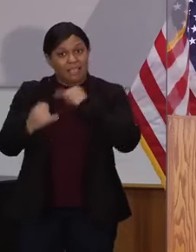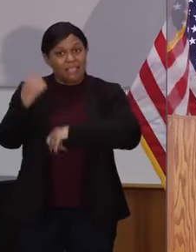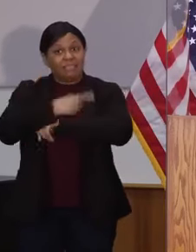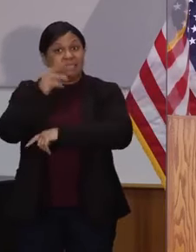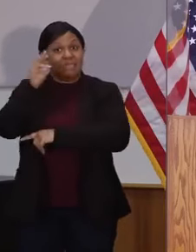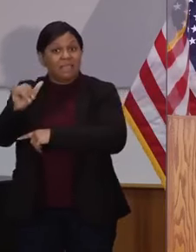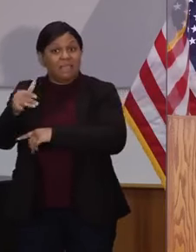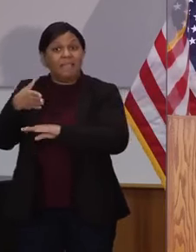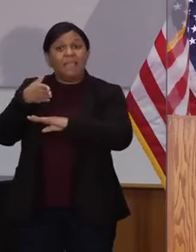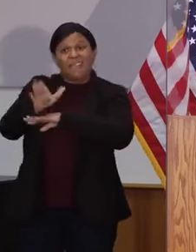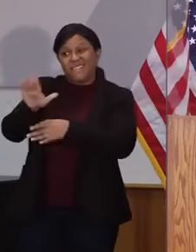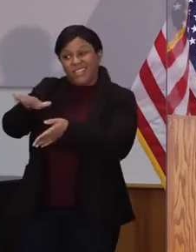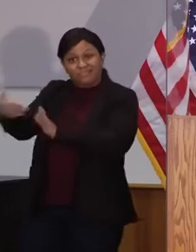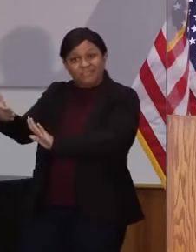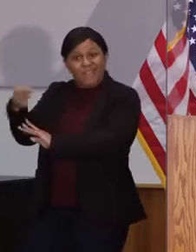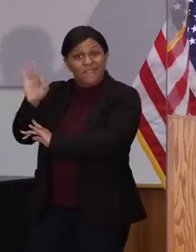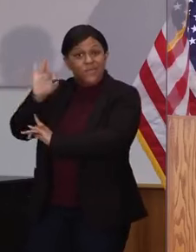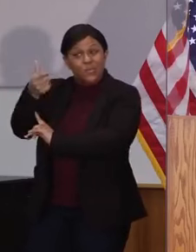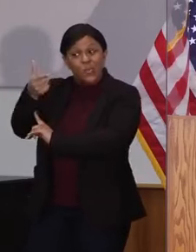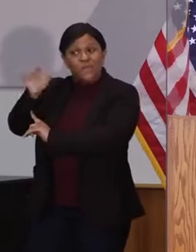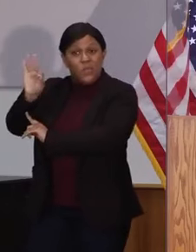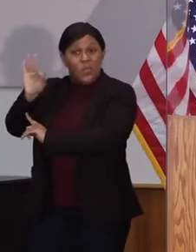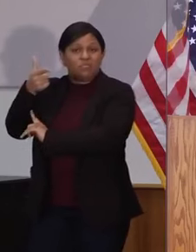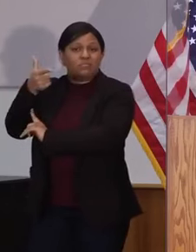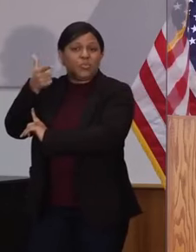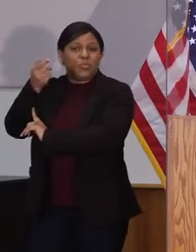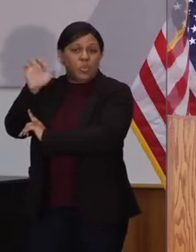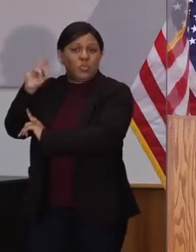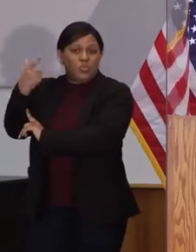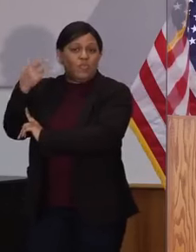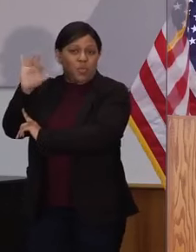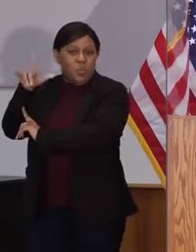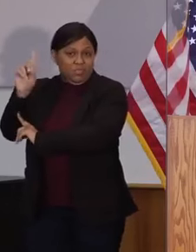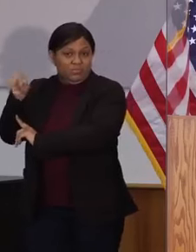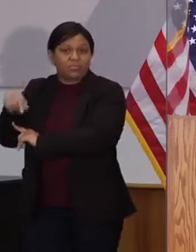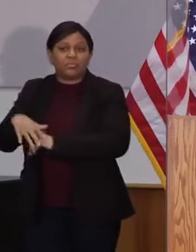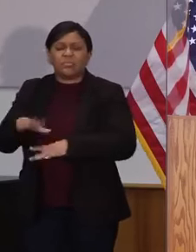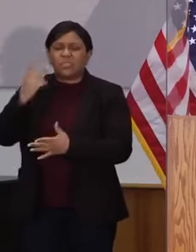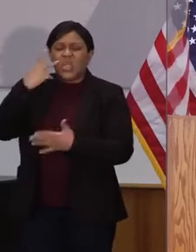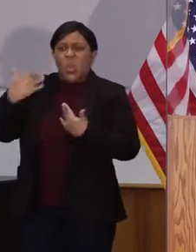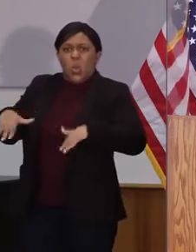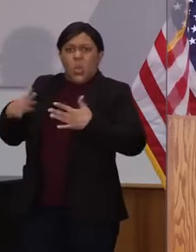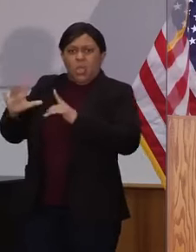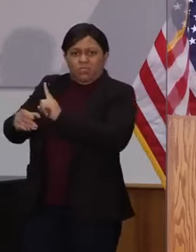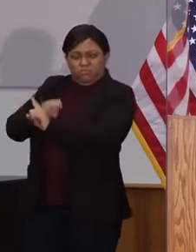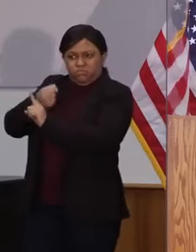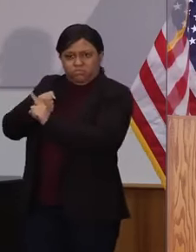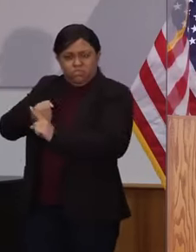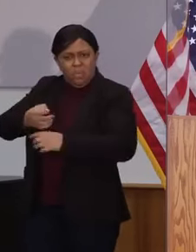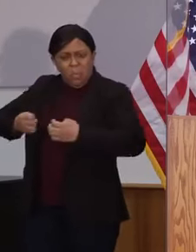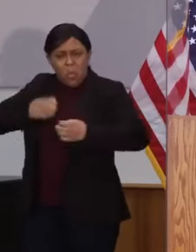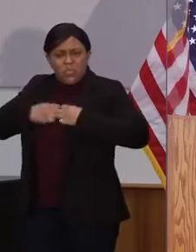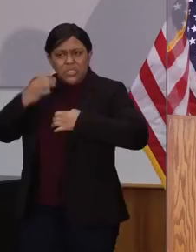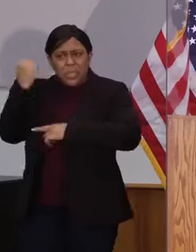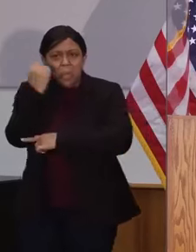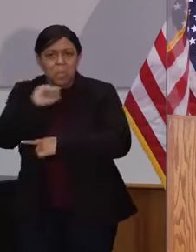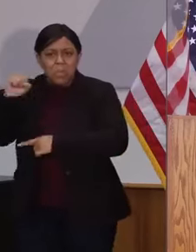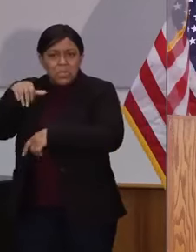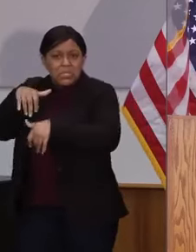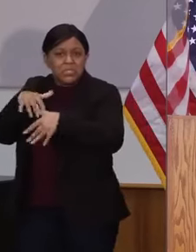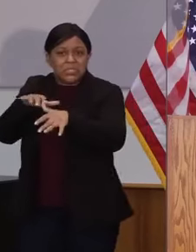the death of George Floyd, we saw an intense spark of emotion and crime. And what we're trying to